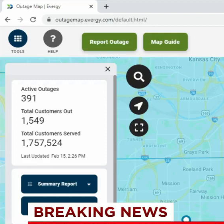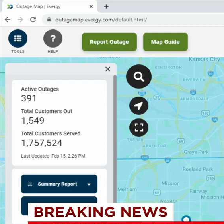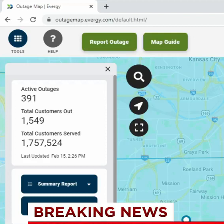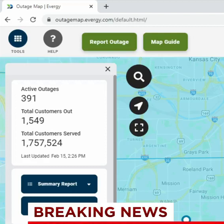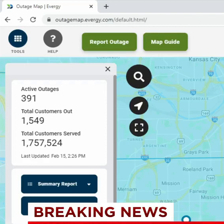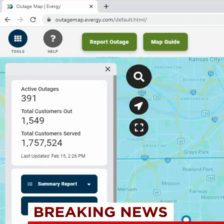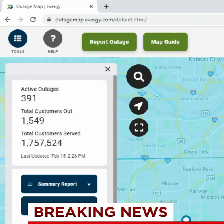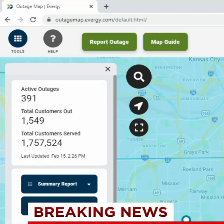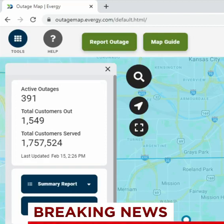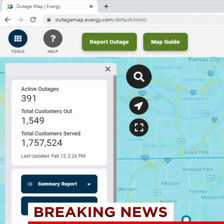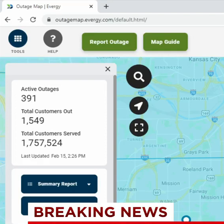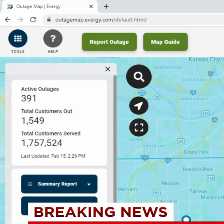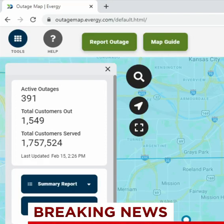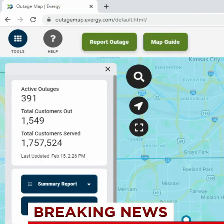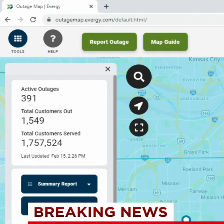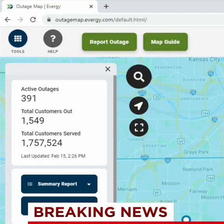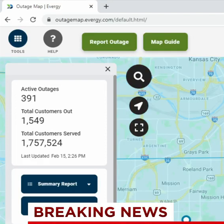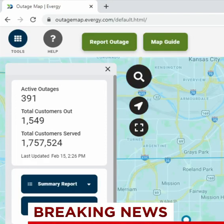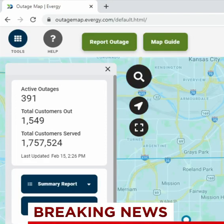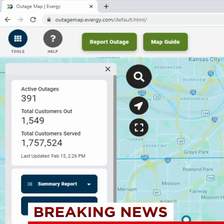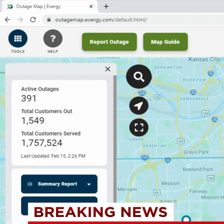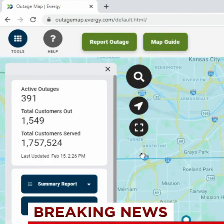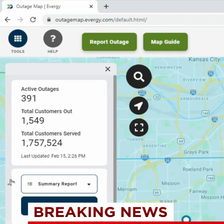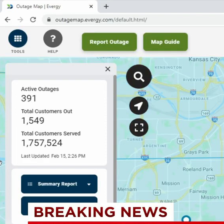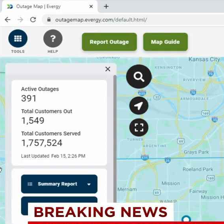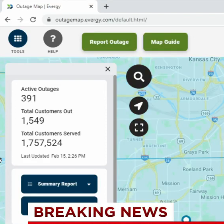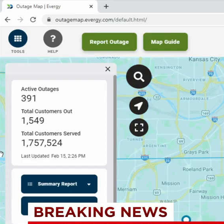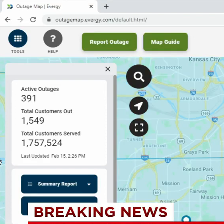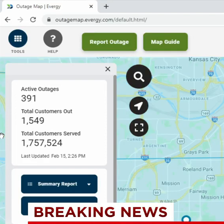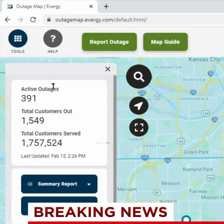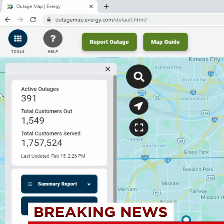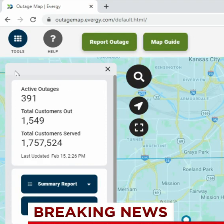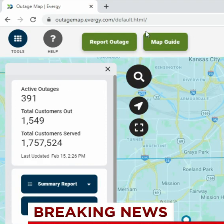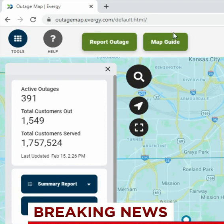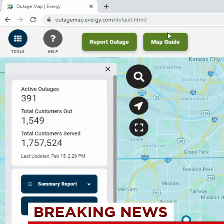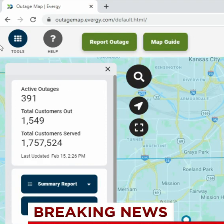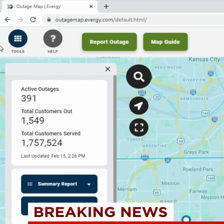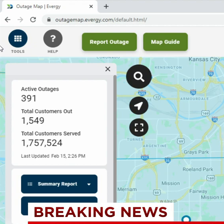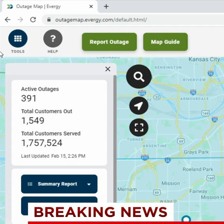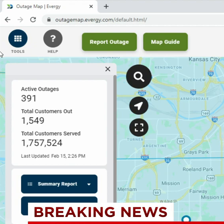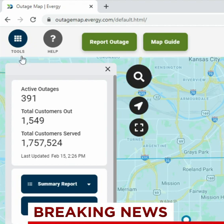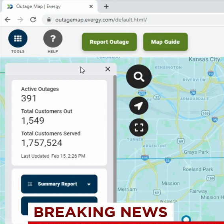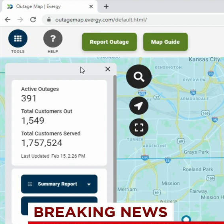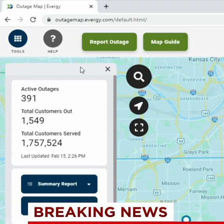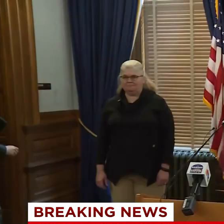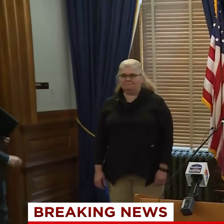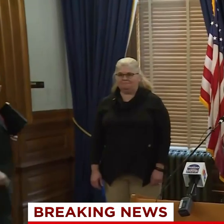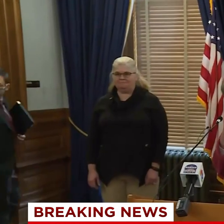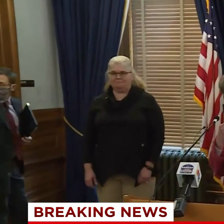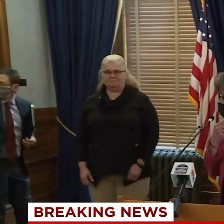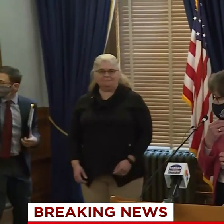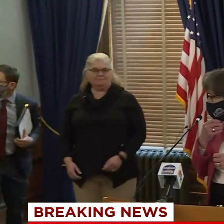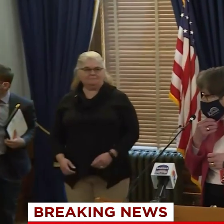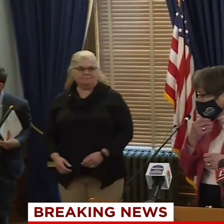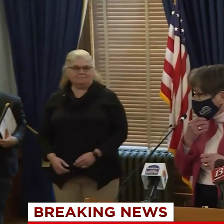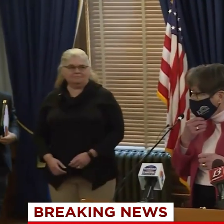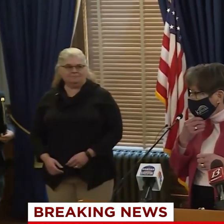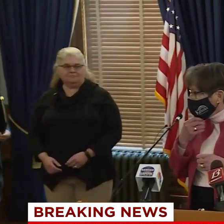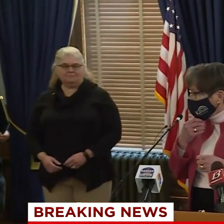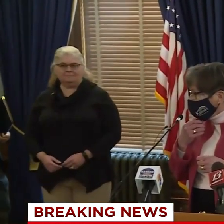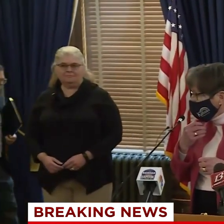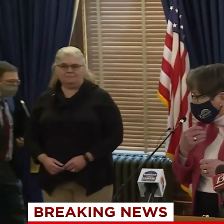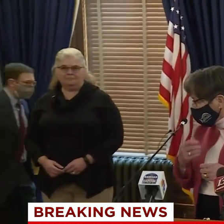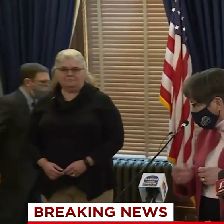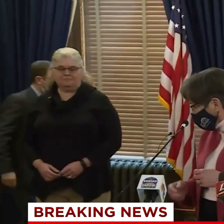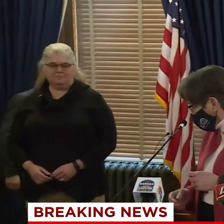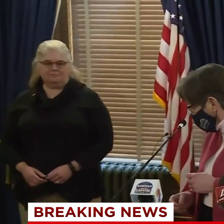It looks like Governor Kelly now is moving over to the podium, so let's go to her directly with the word from the state of Kansas.